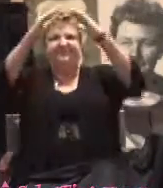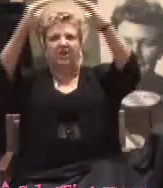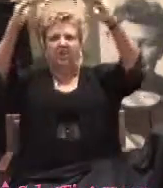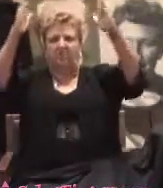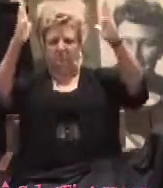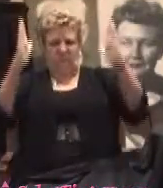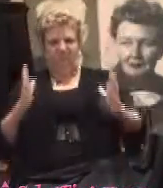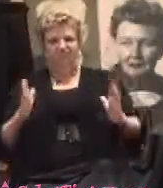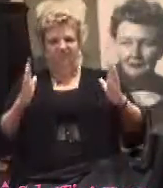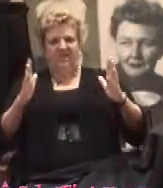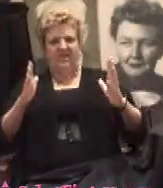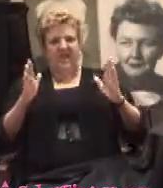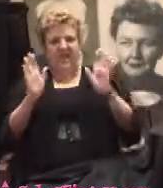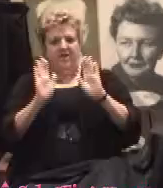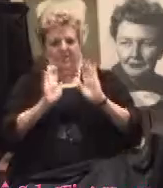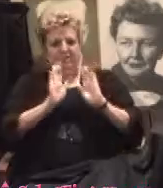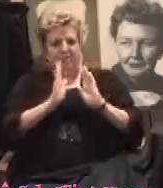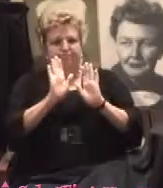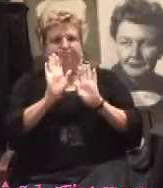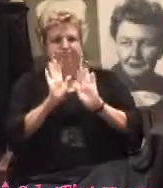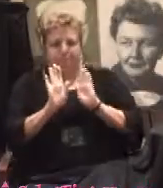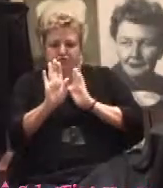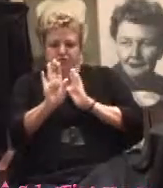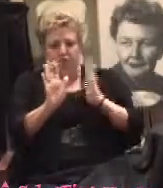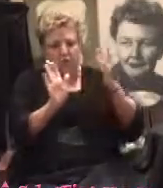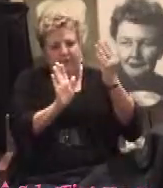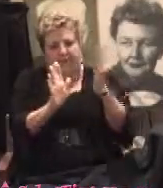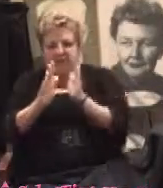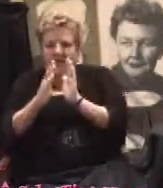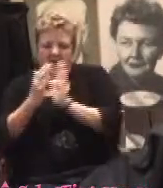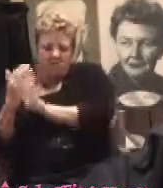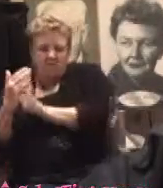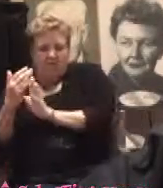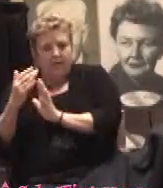had to push the doors and it was kind of hard to explain. Then you kind of squeeze